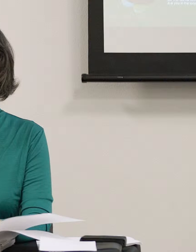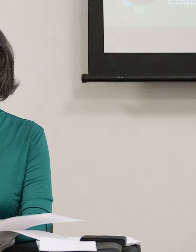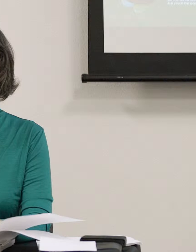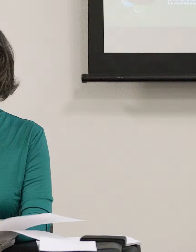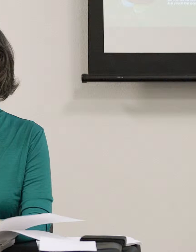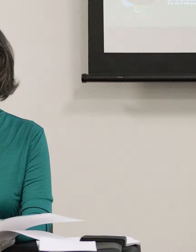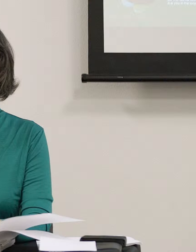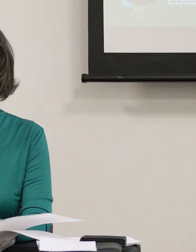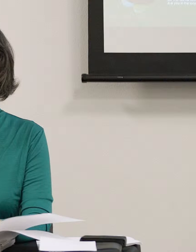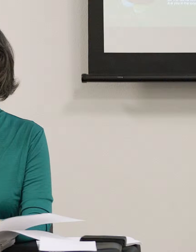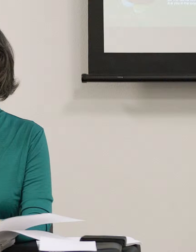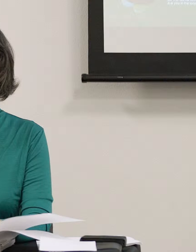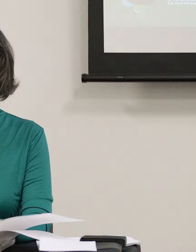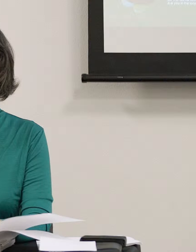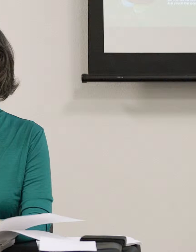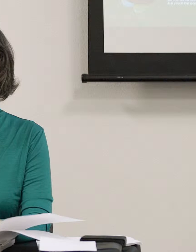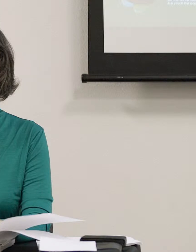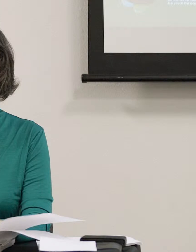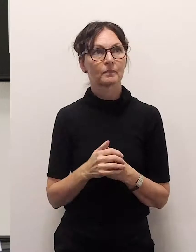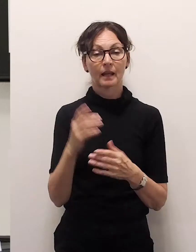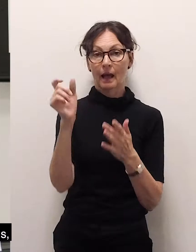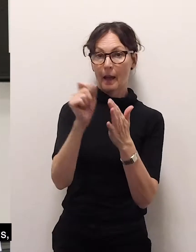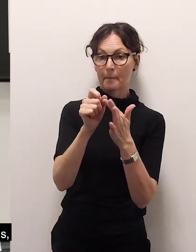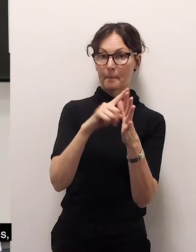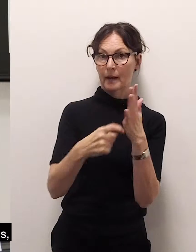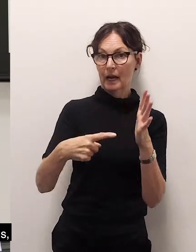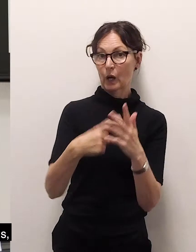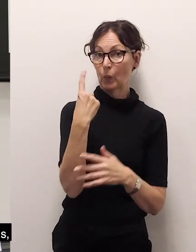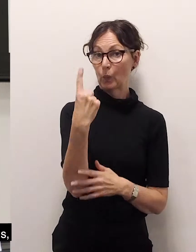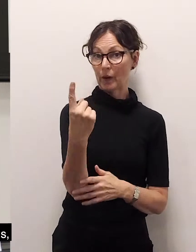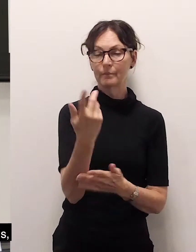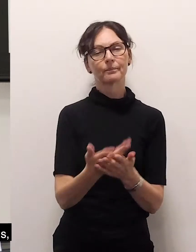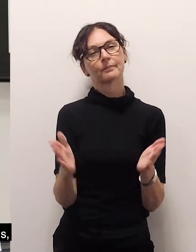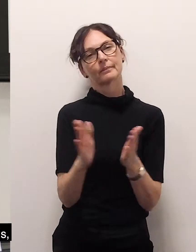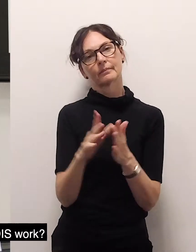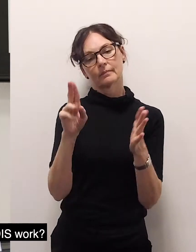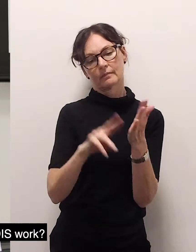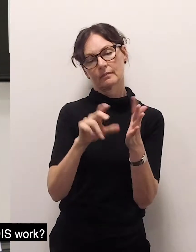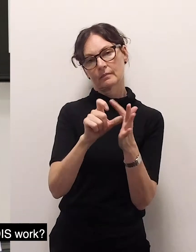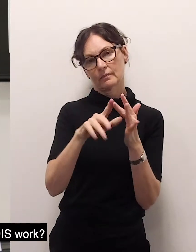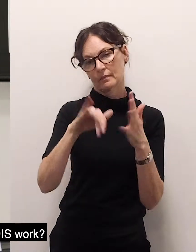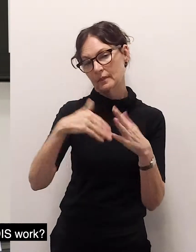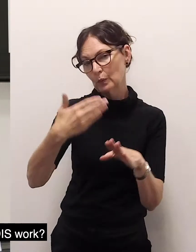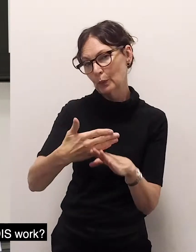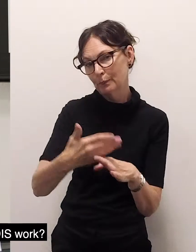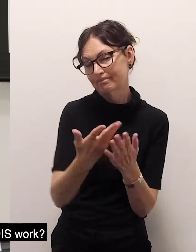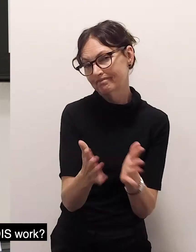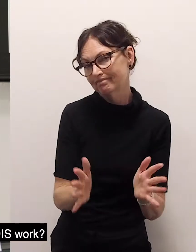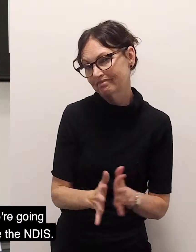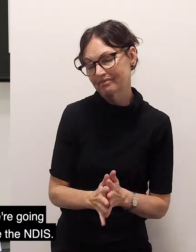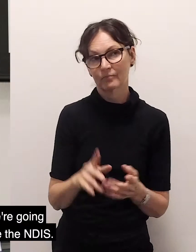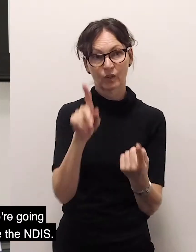room. She reads notes from a braille booklet. Part 1 is how does the NDIS